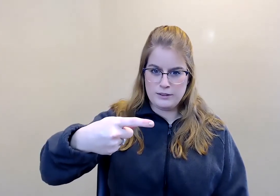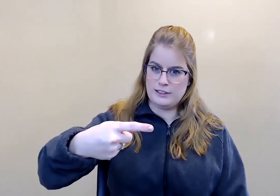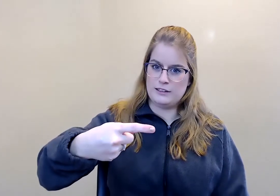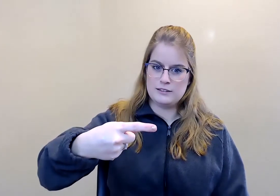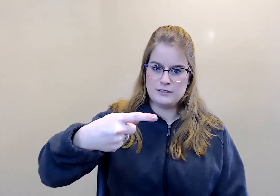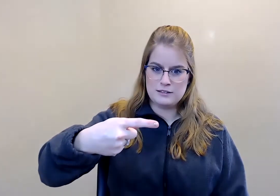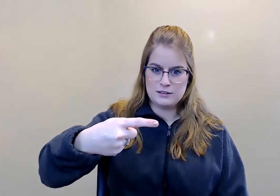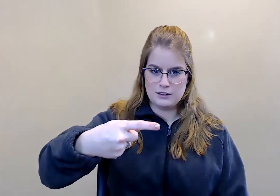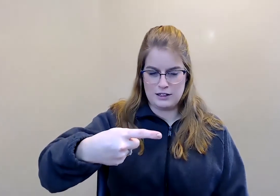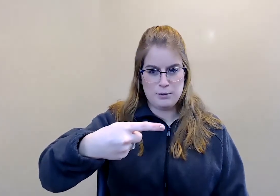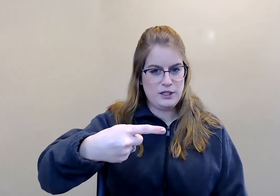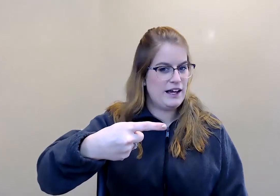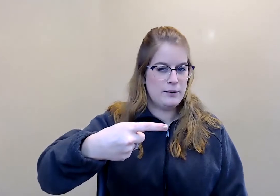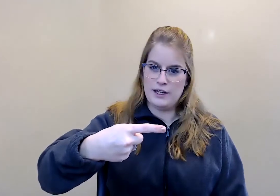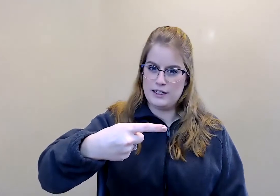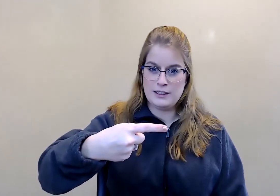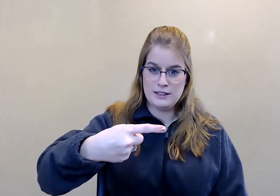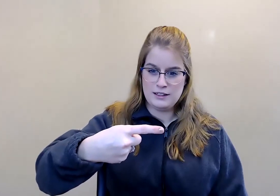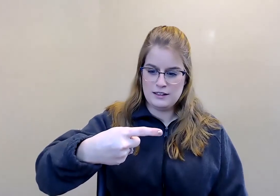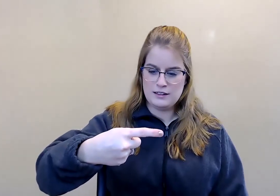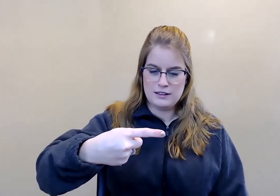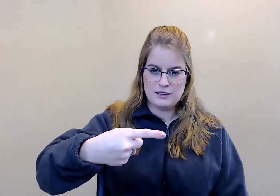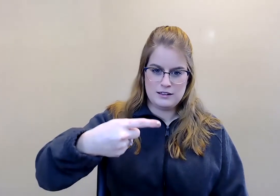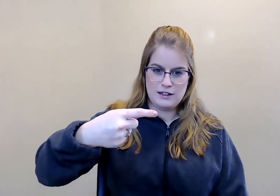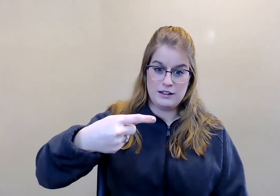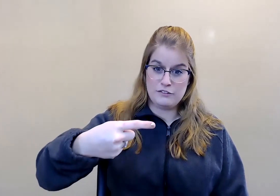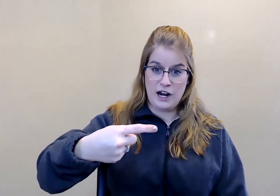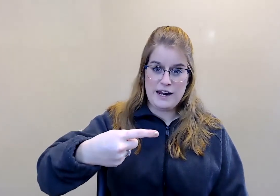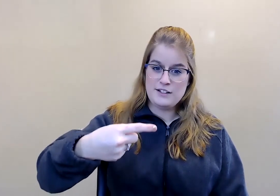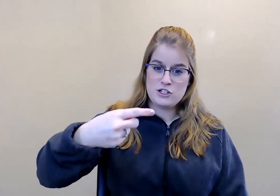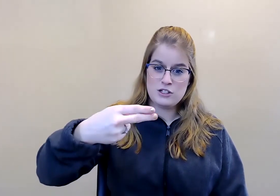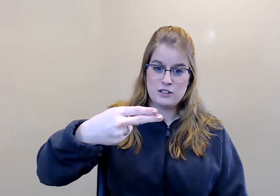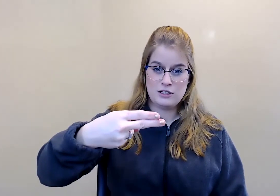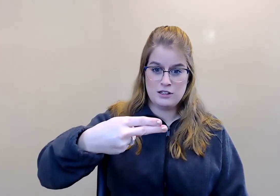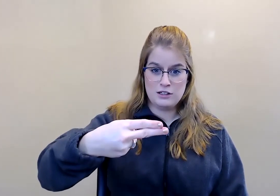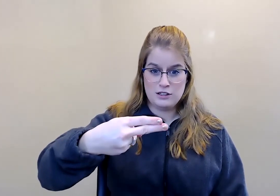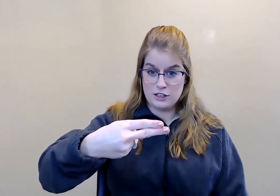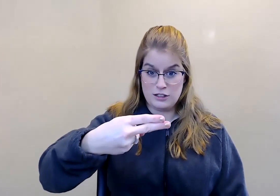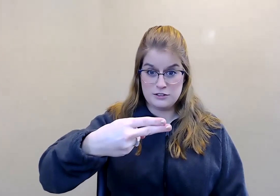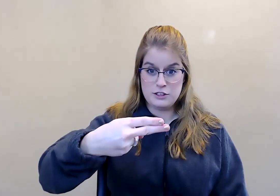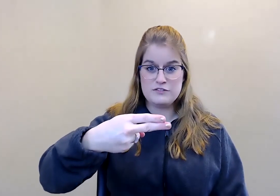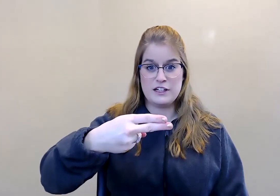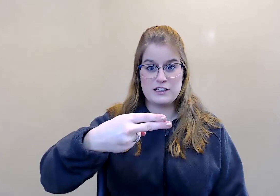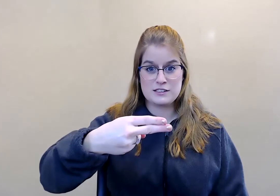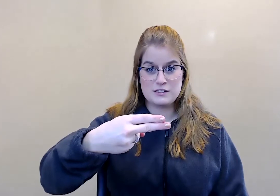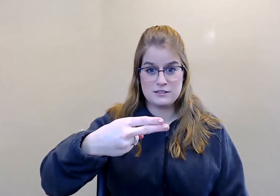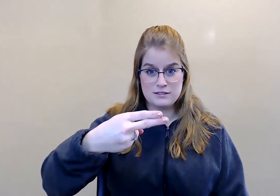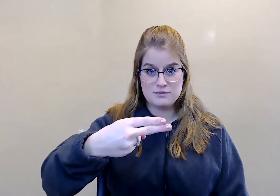pointing. Like I'm pointing that way. And then for H, you're going to use two fingers.